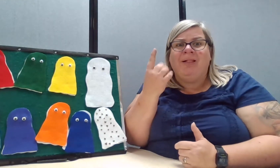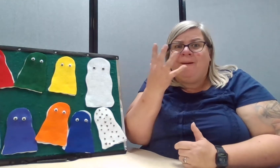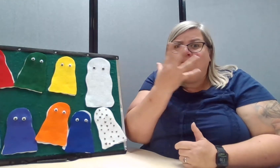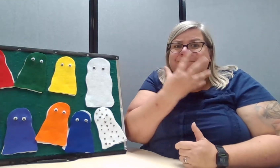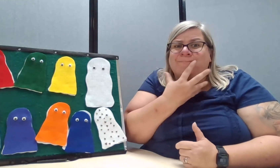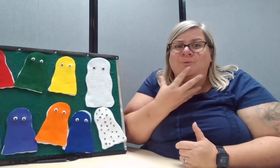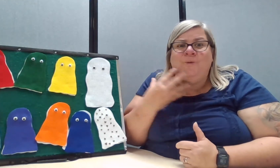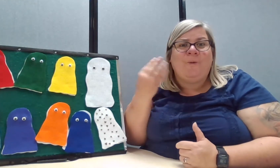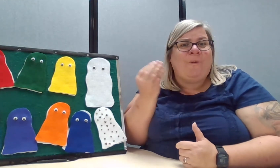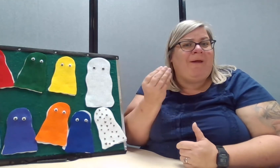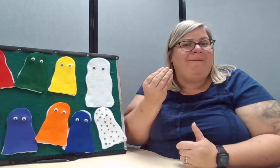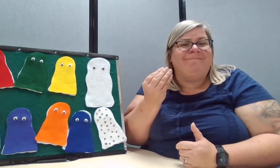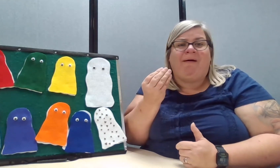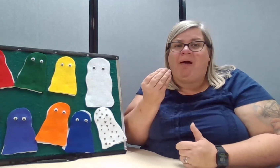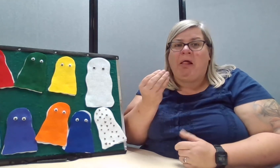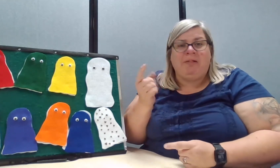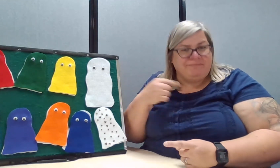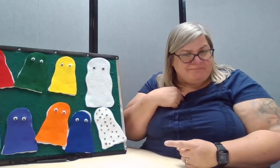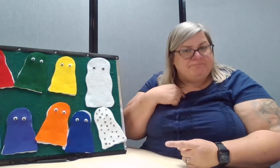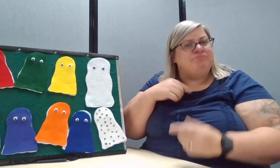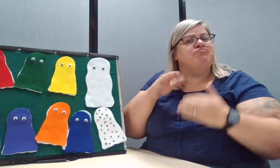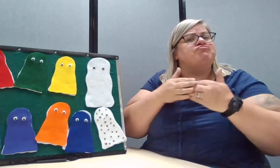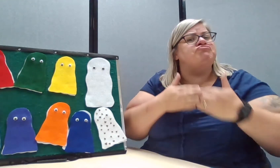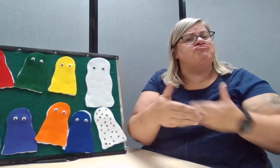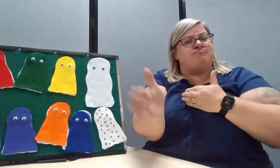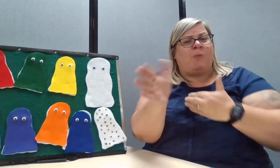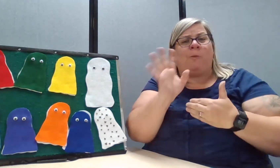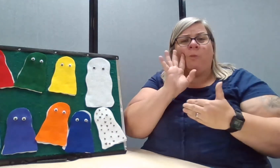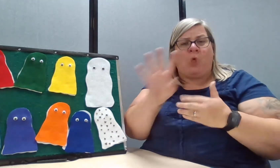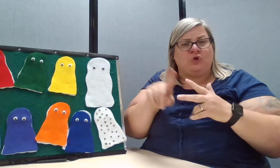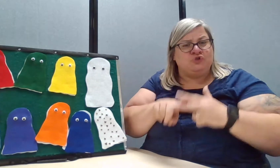And they were all beautiful.